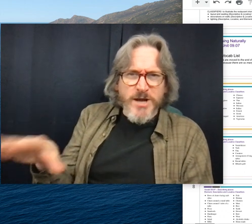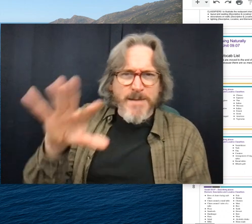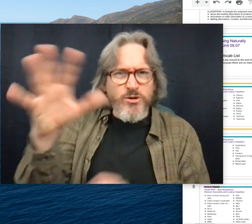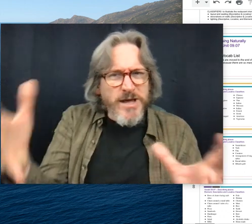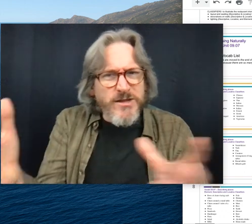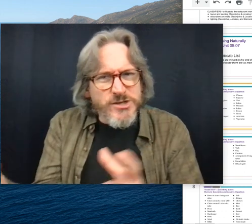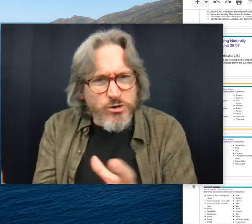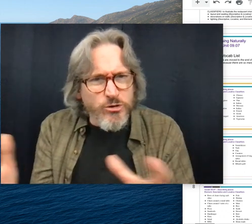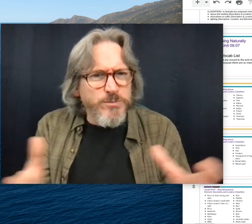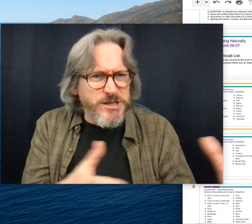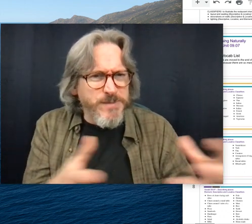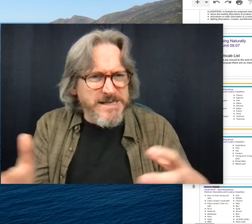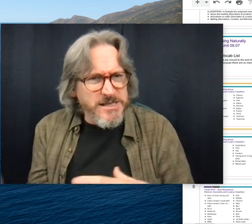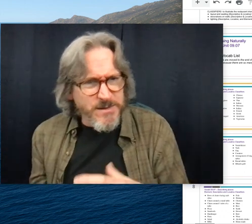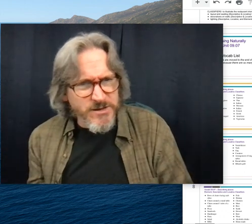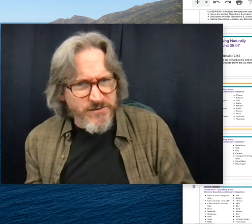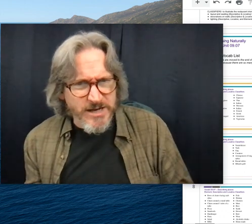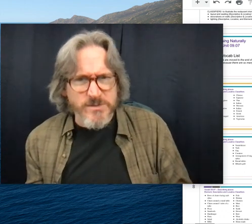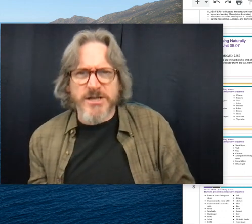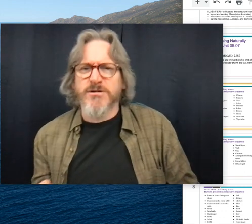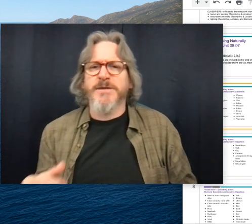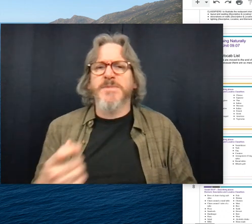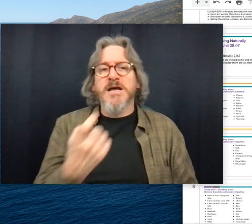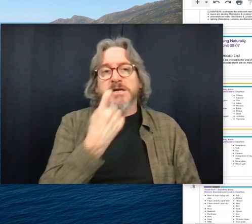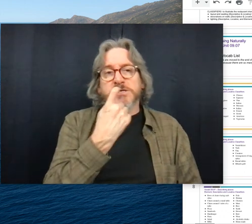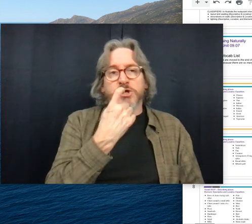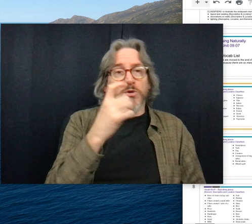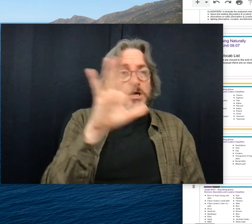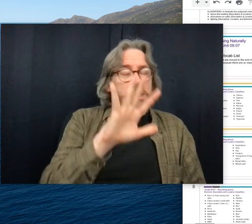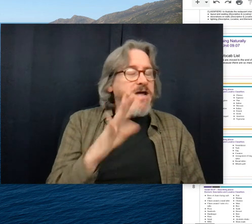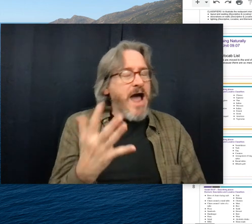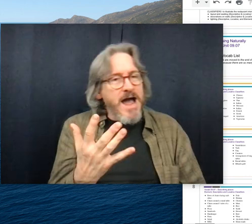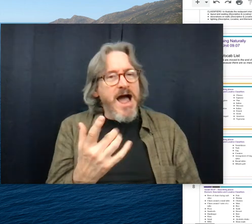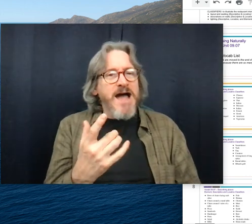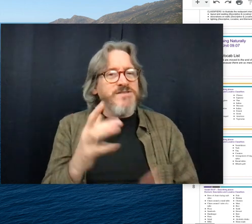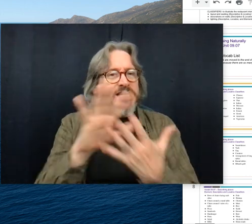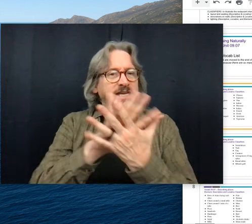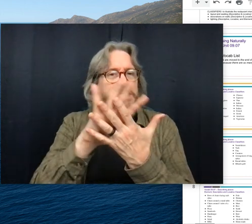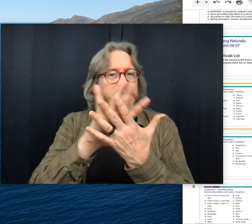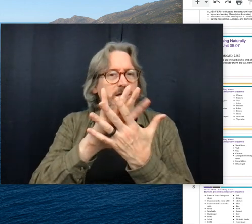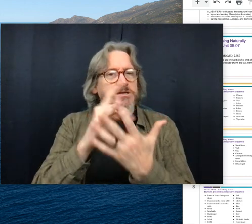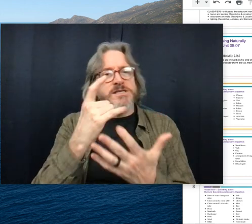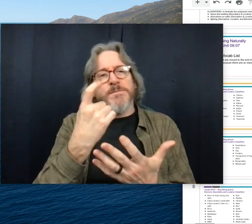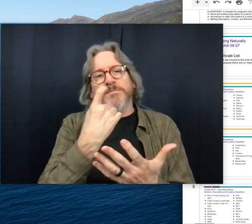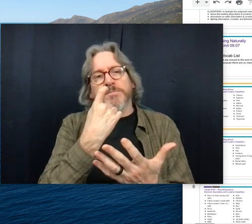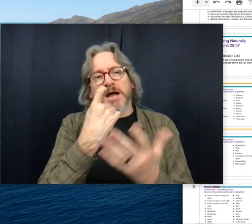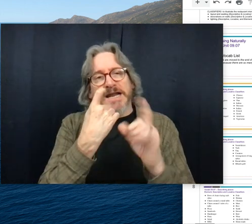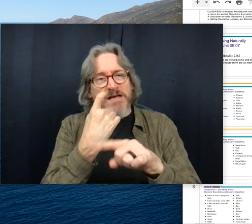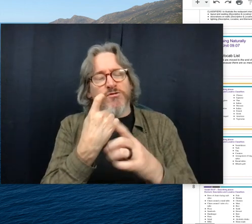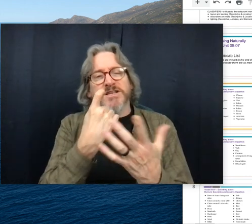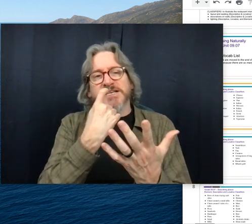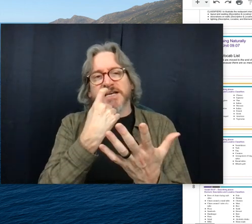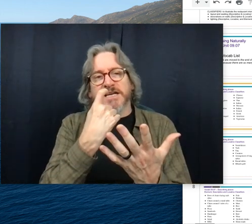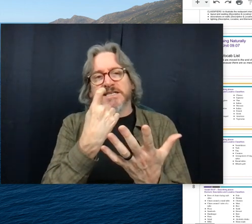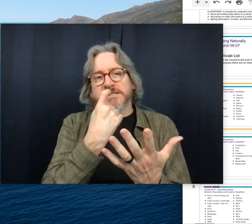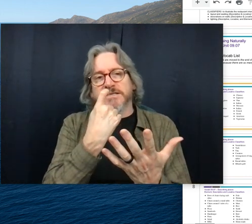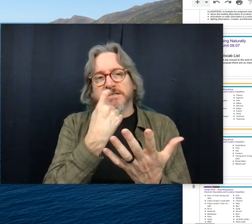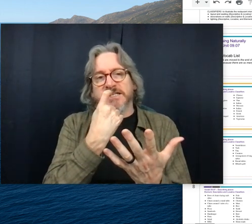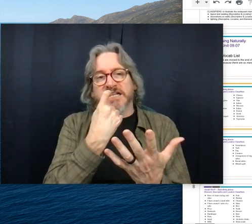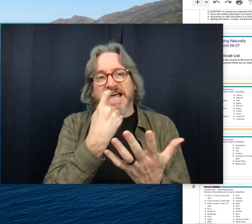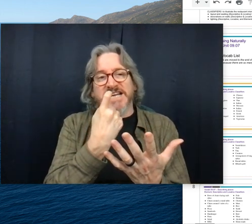in the vocab. The way these are grouped is based on some of the videos that are in it. So I've seen some, in California, they